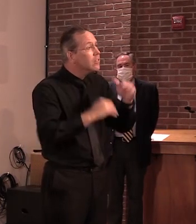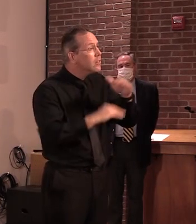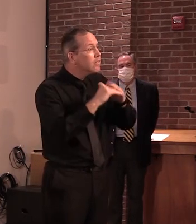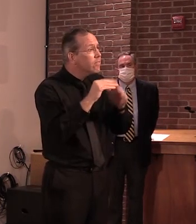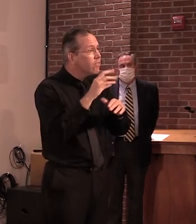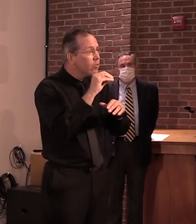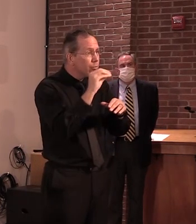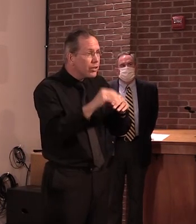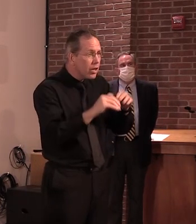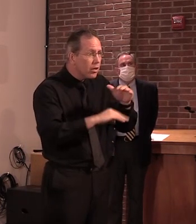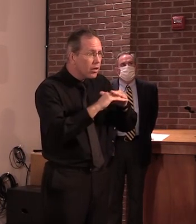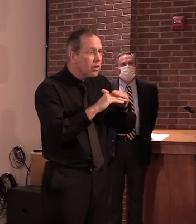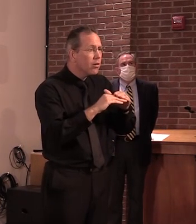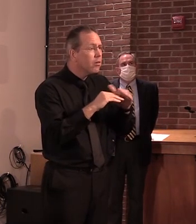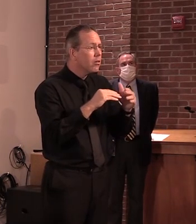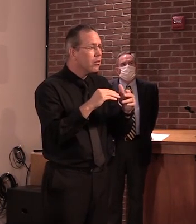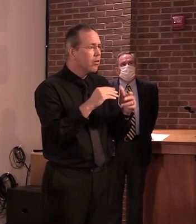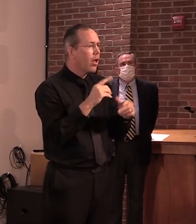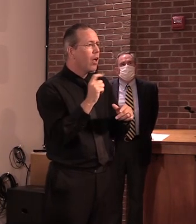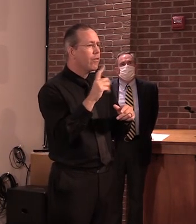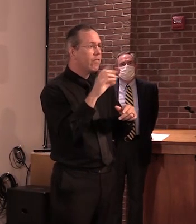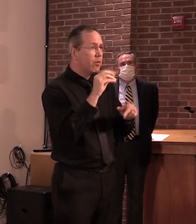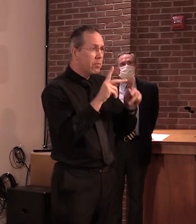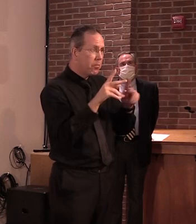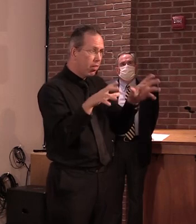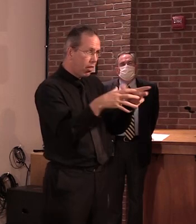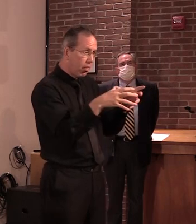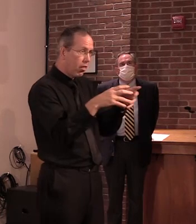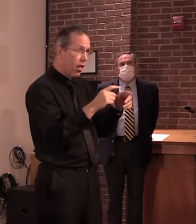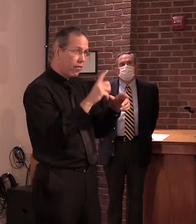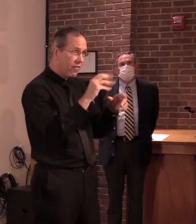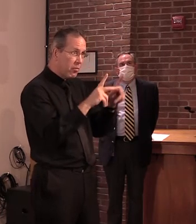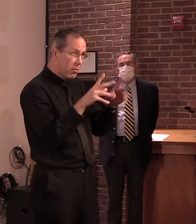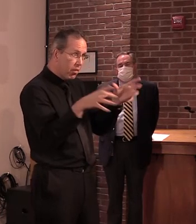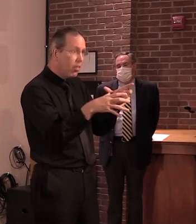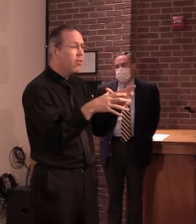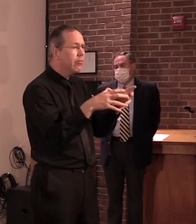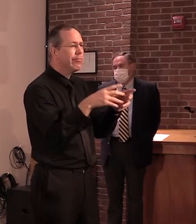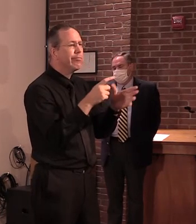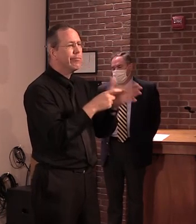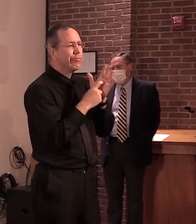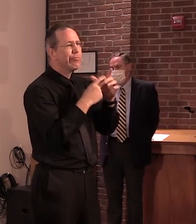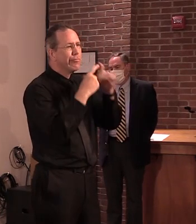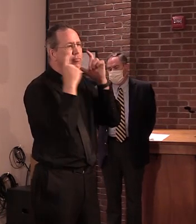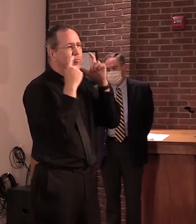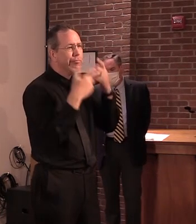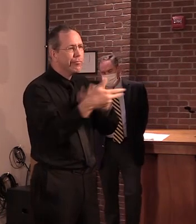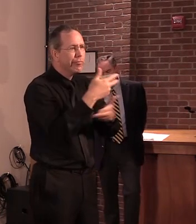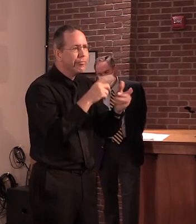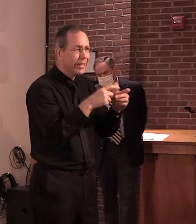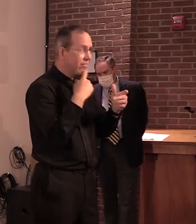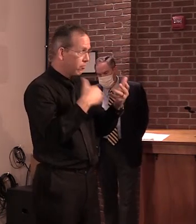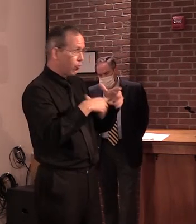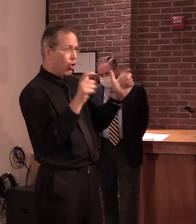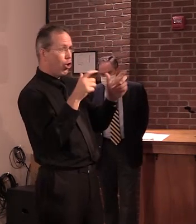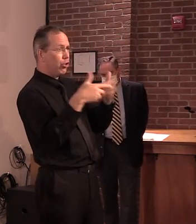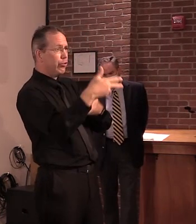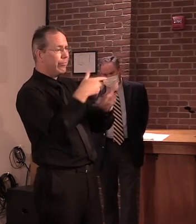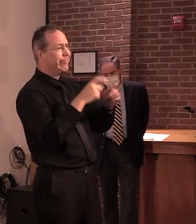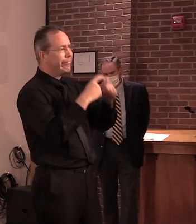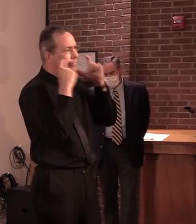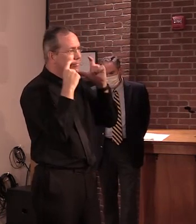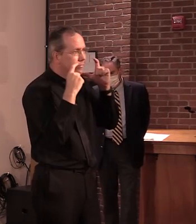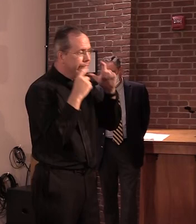my understanding that when schools closed in springtime, that many of the support staff did not qualify for unemployment,